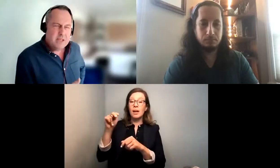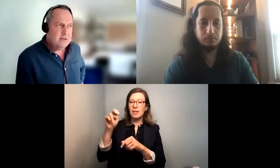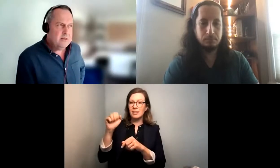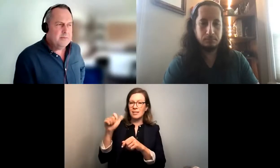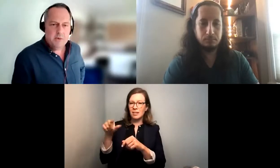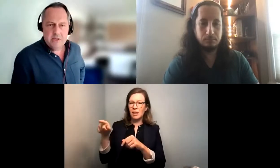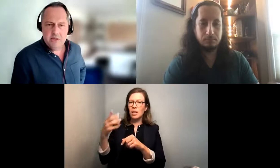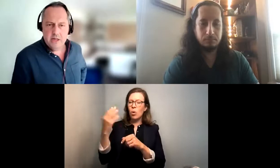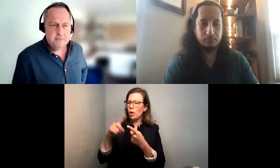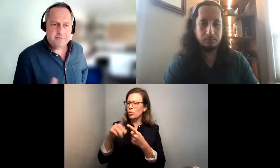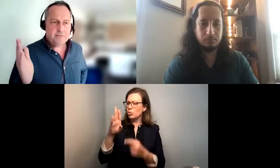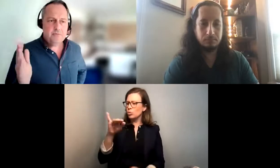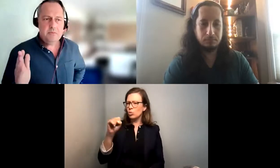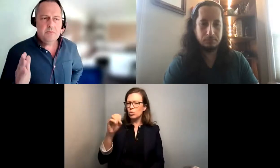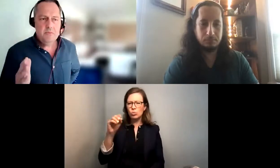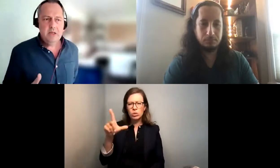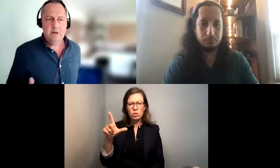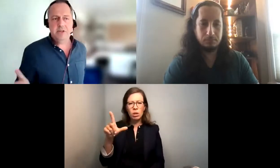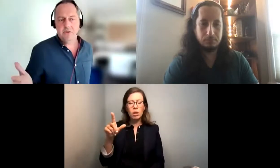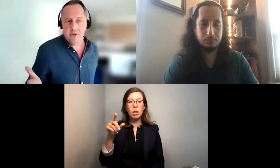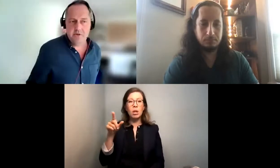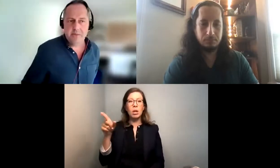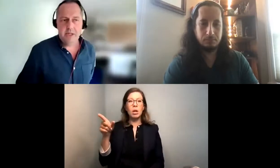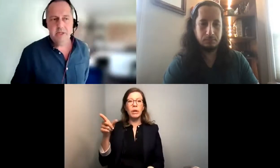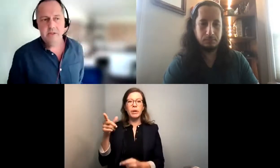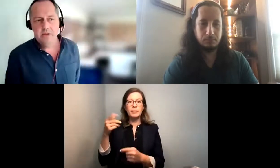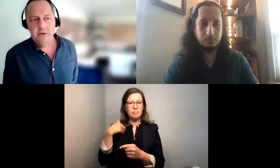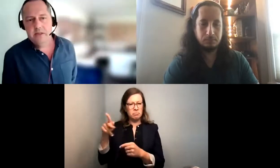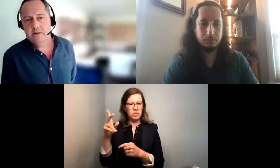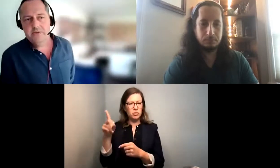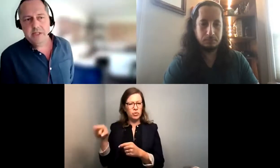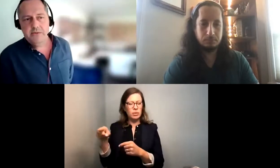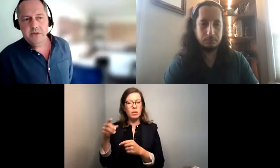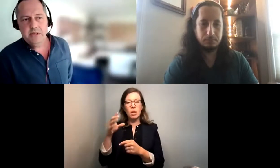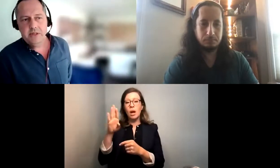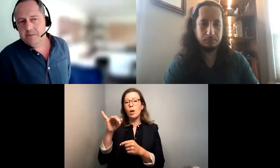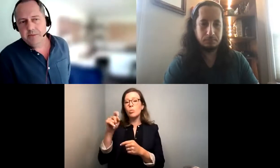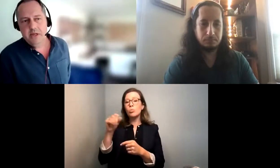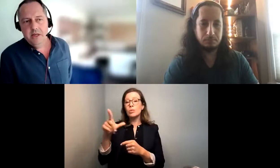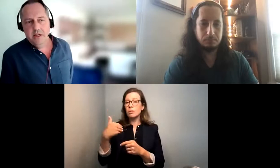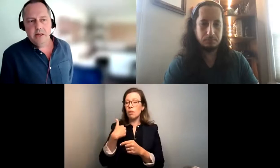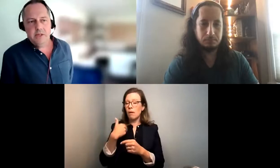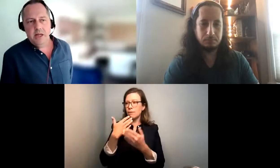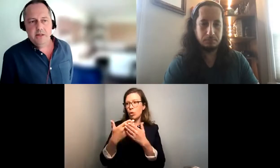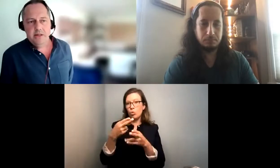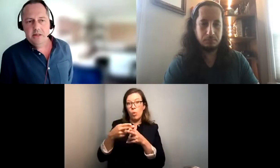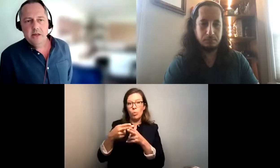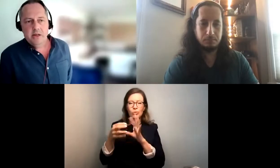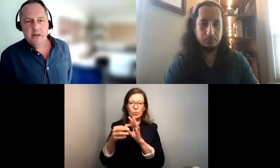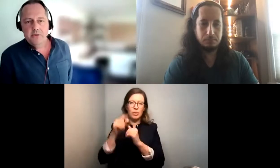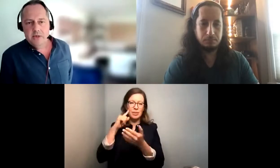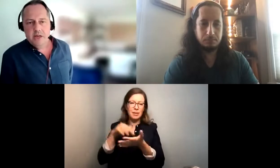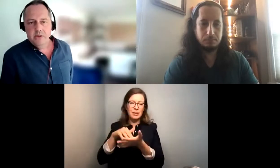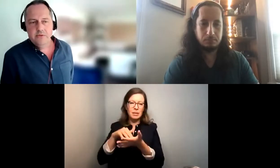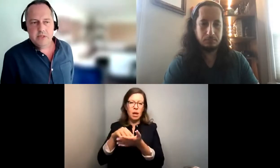it Bristol, but he went to. Bristol's got a good reputation, sort of like in terms of its deaf studies and things, but a standard